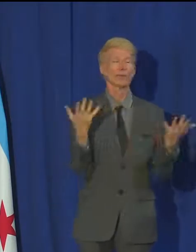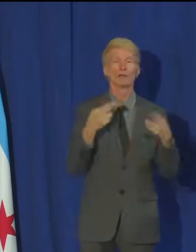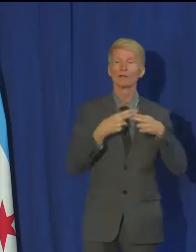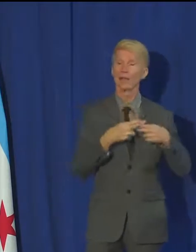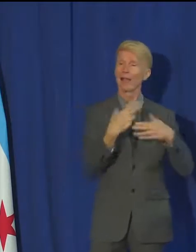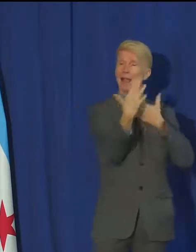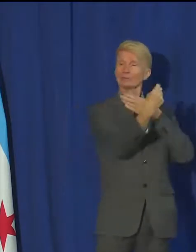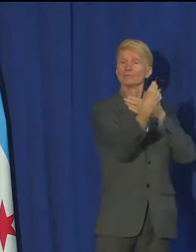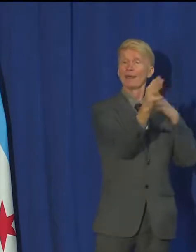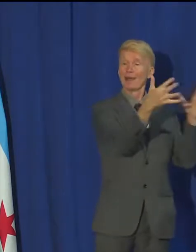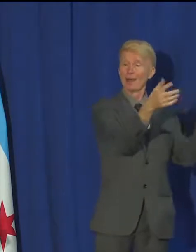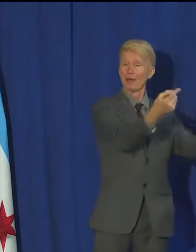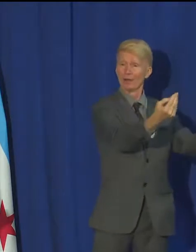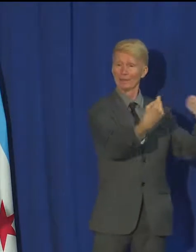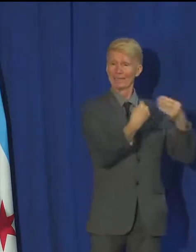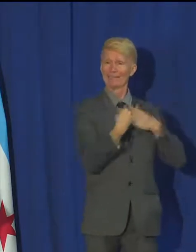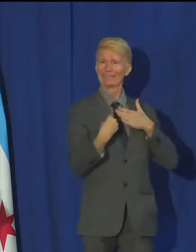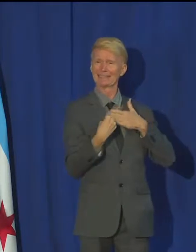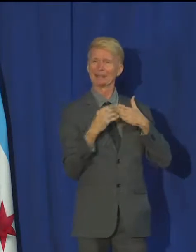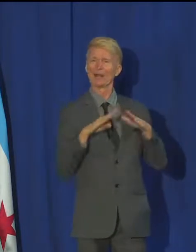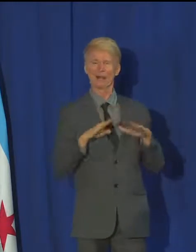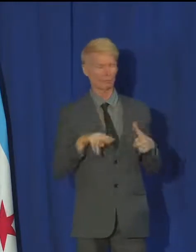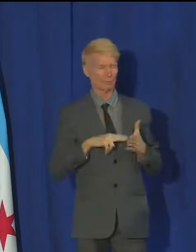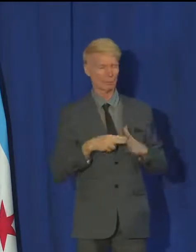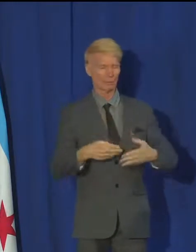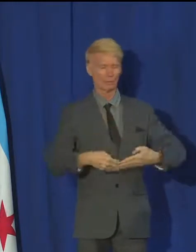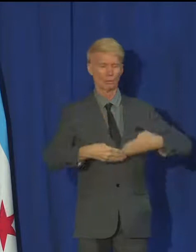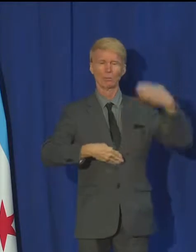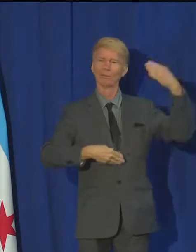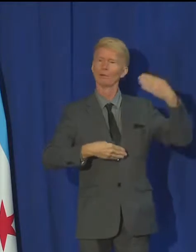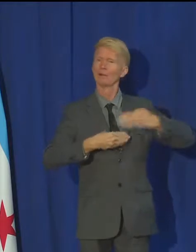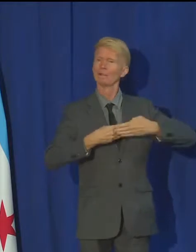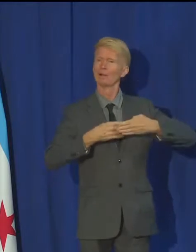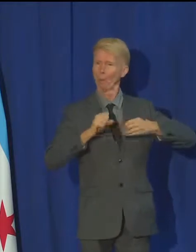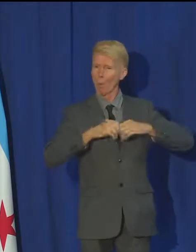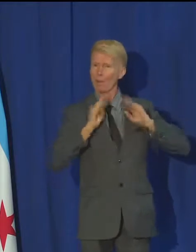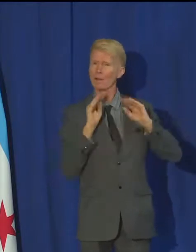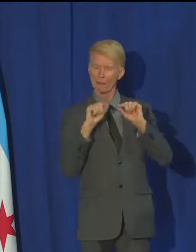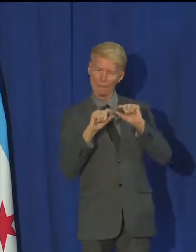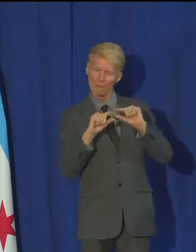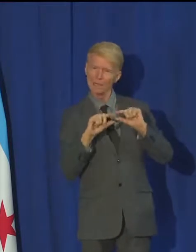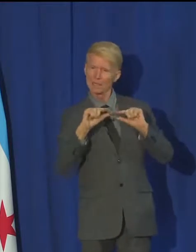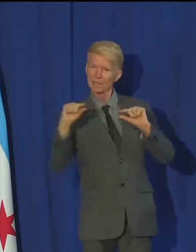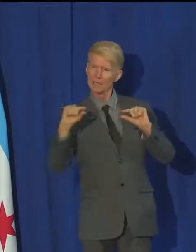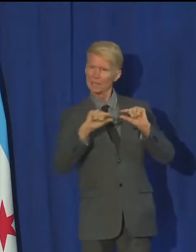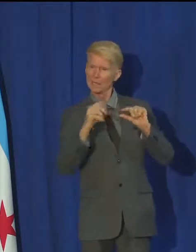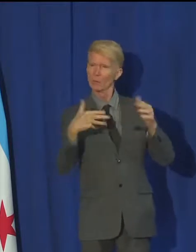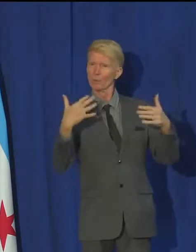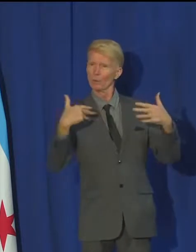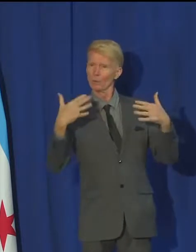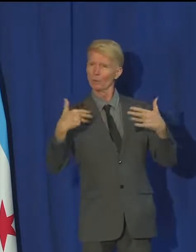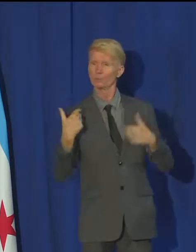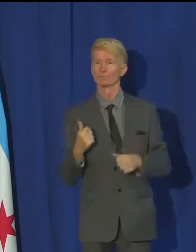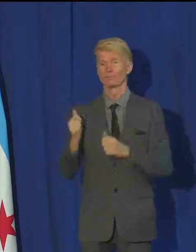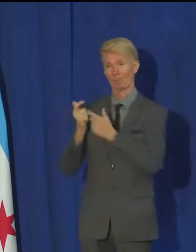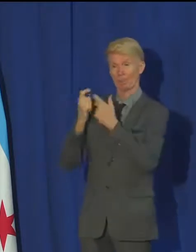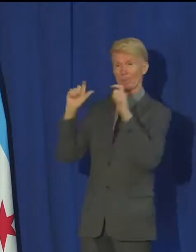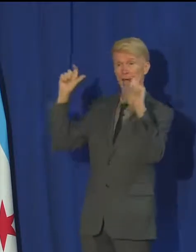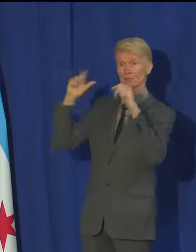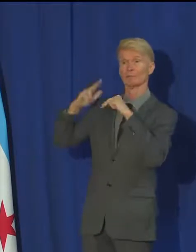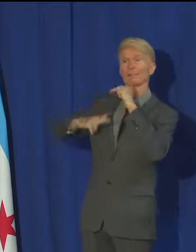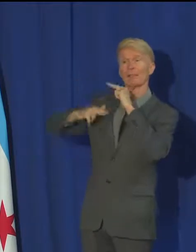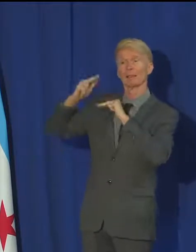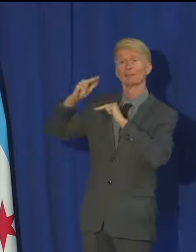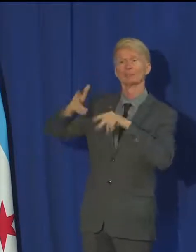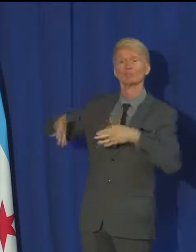so an easy thing for people to do is just crack your window a little bit. Larger buildings are able to change sometimes